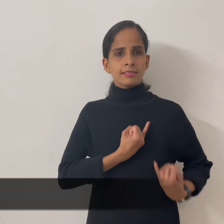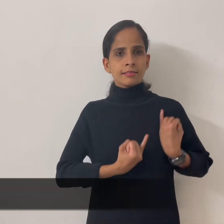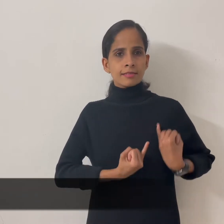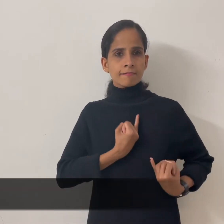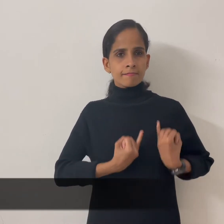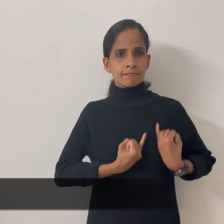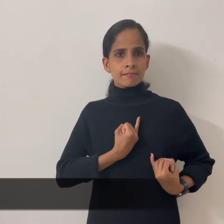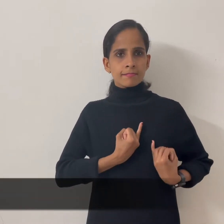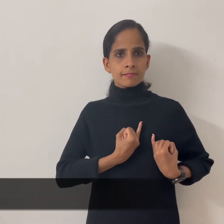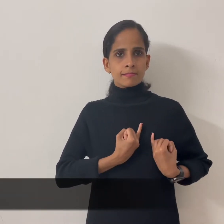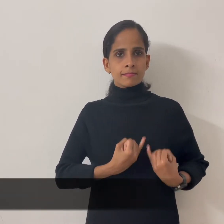Sins.